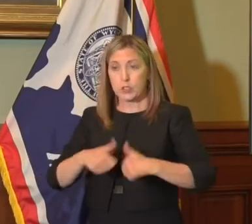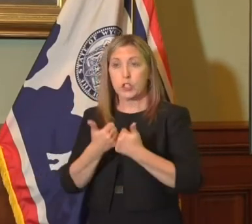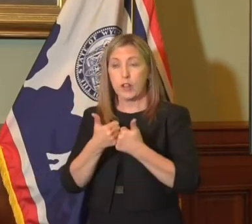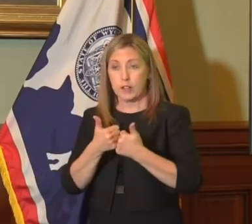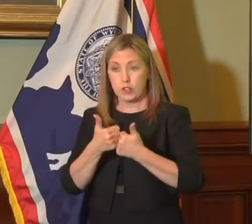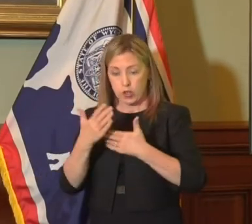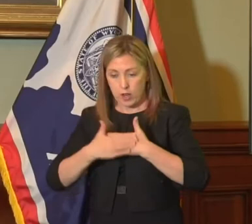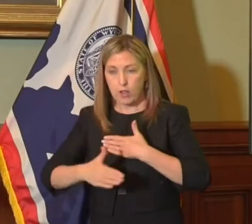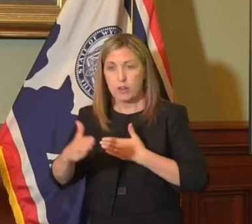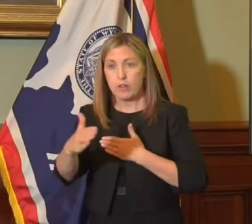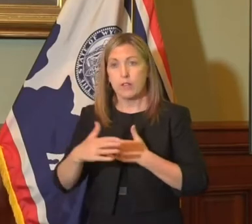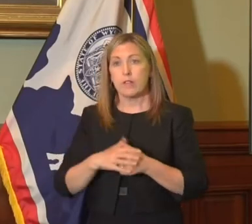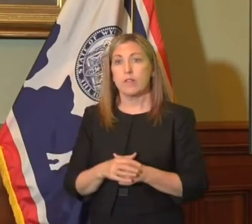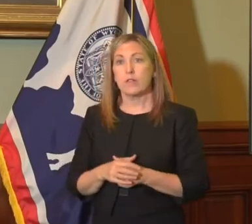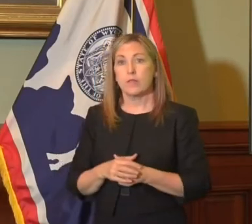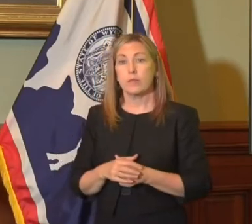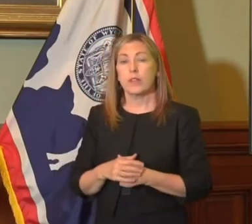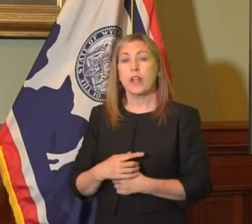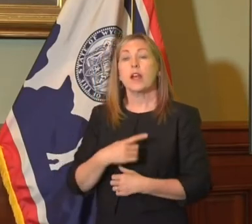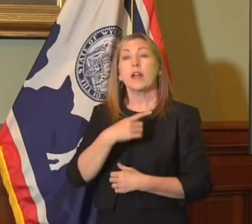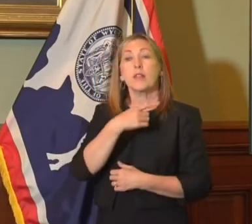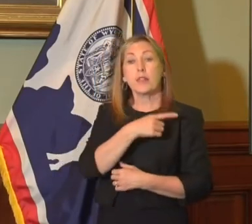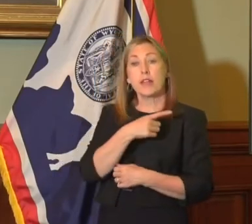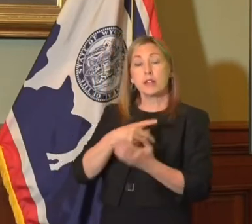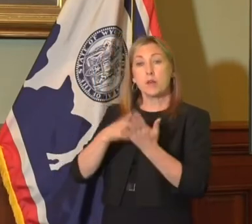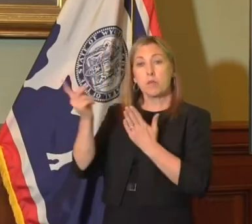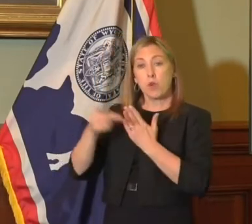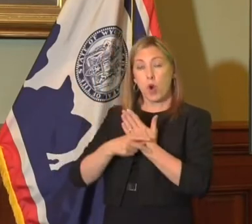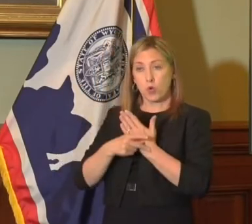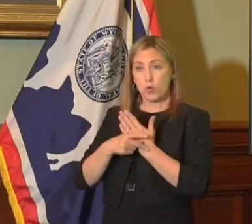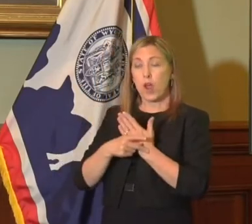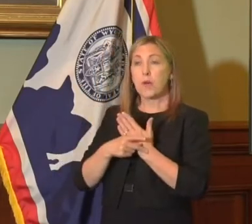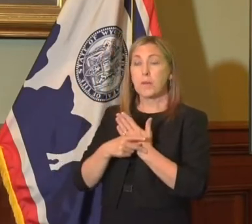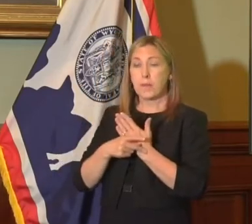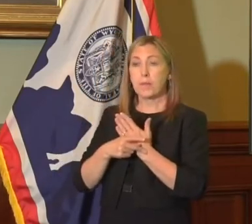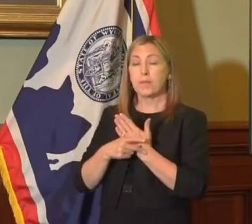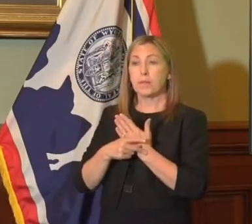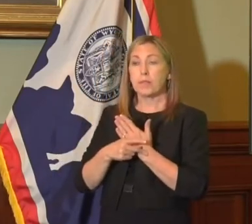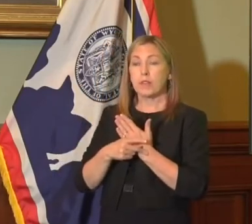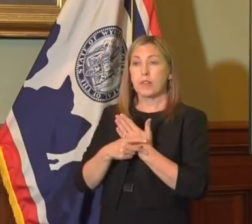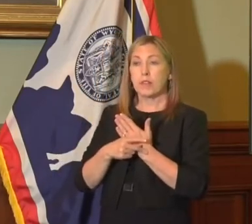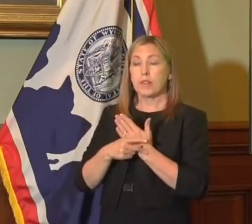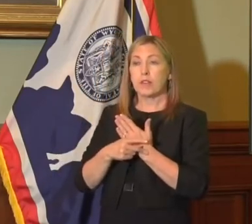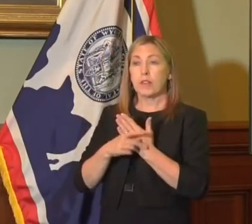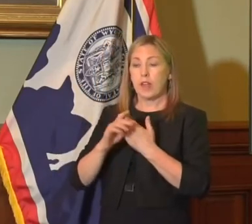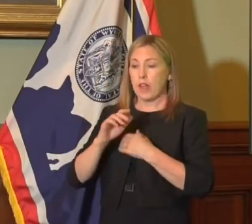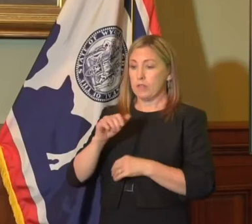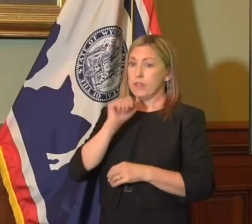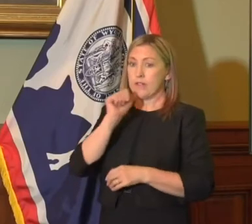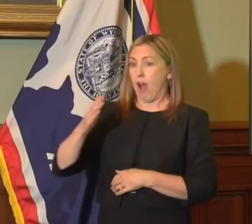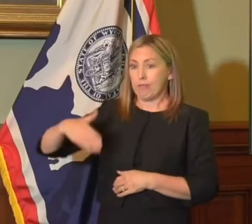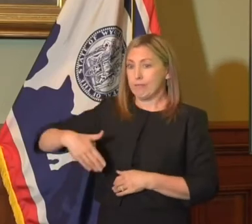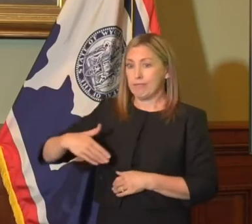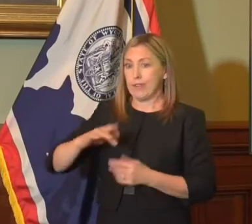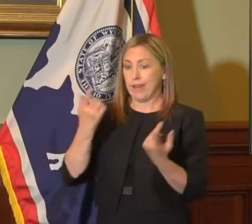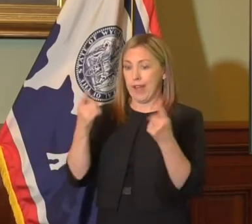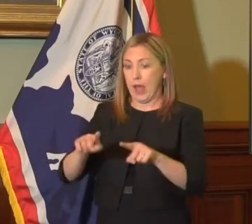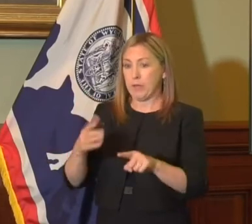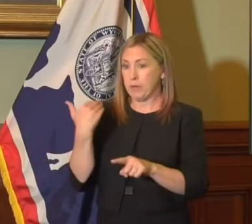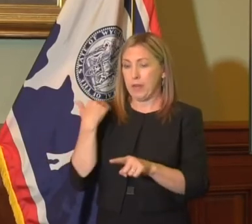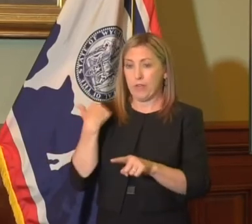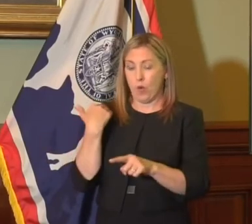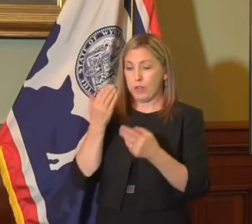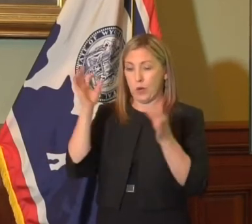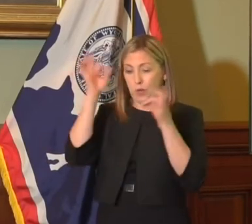that challenge. This program, if implemented correctly, and as I said, unprecedented, in an unprecedented